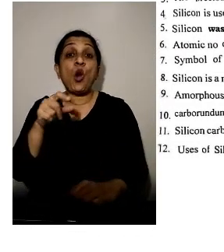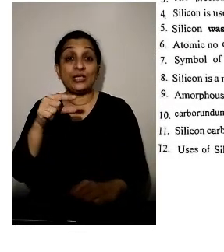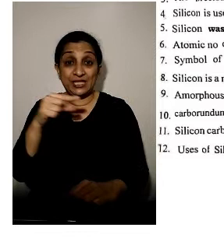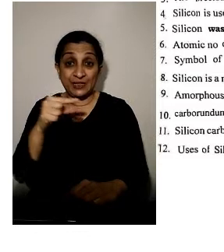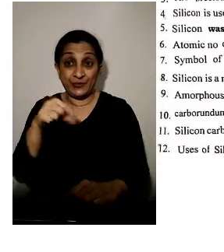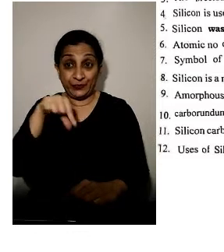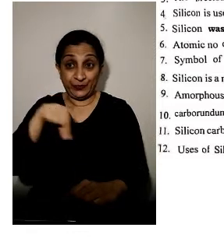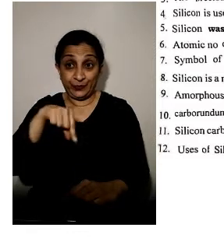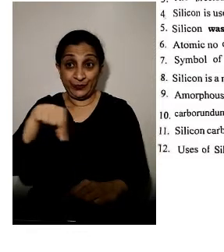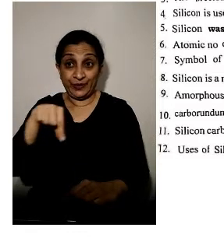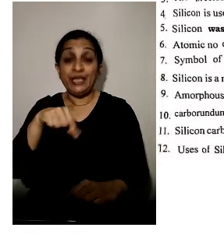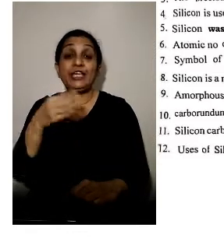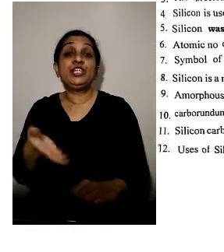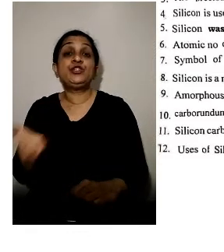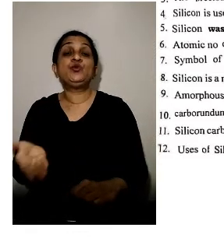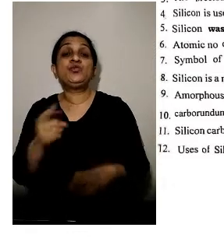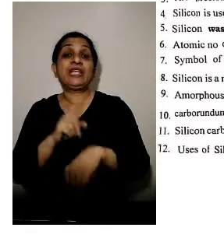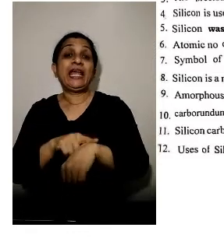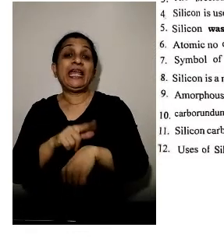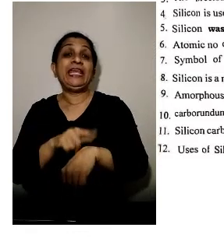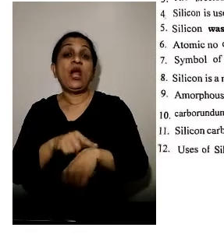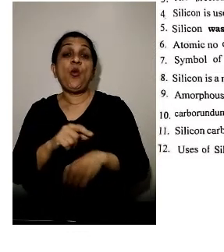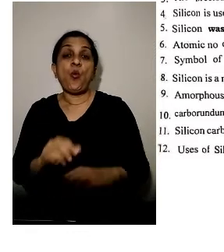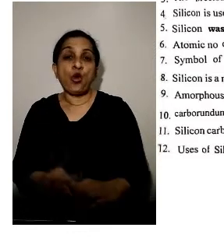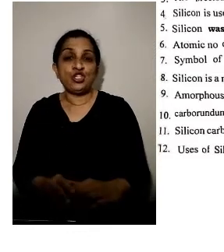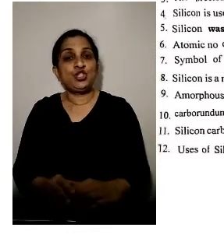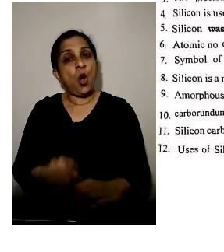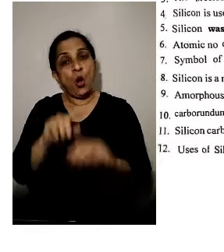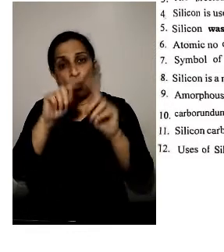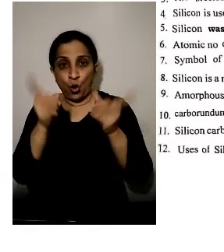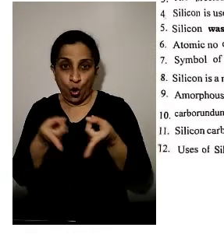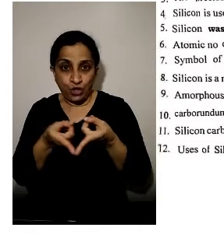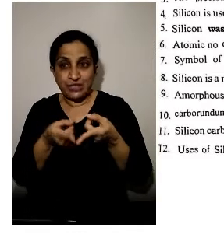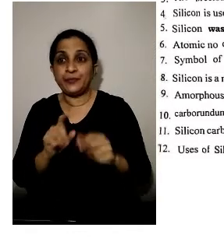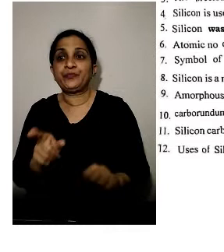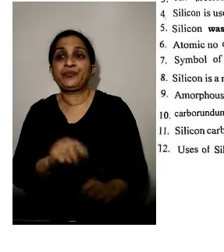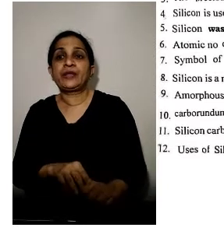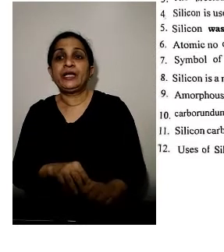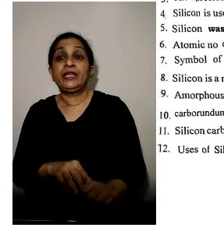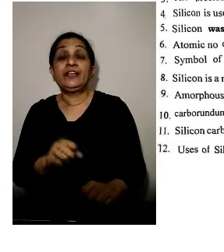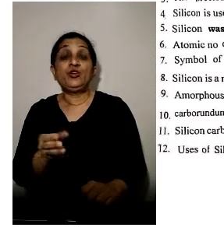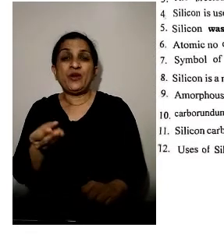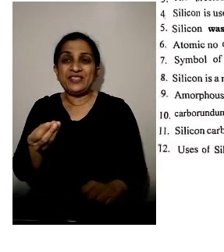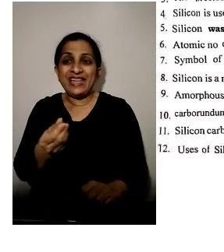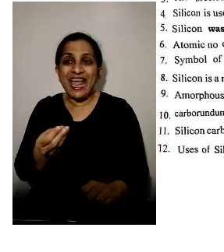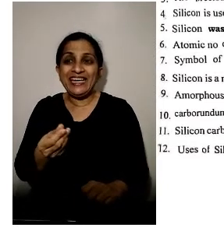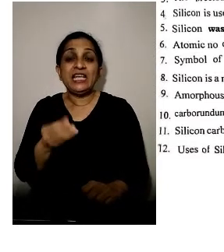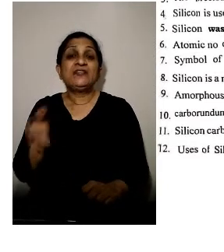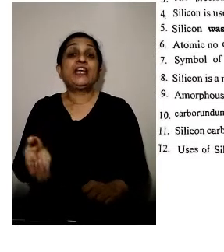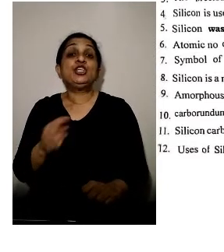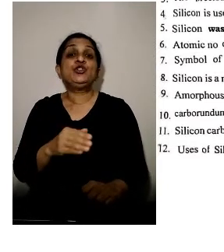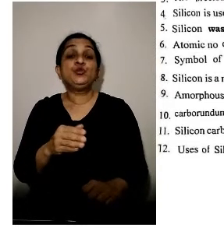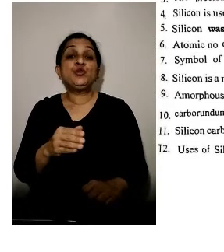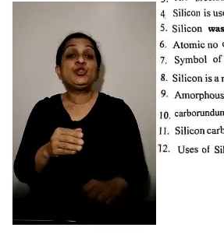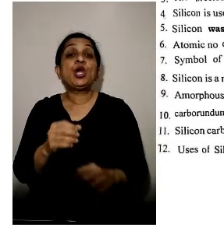quartz is used in watches or clocks. Then you have sand